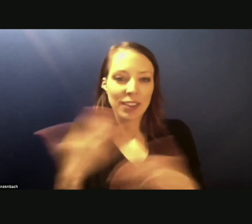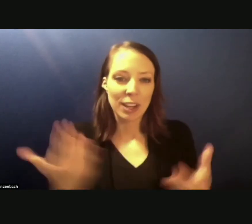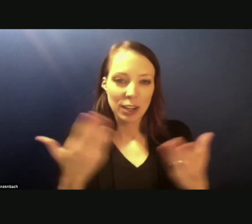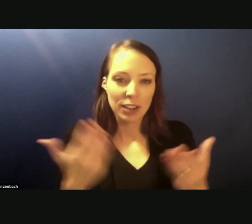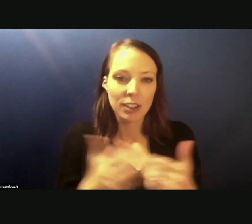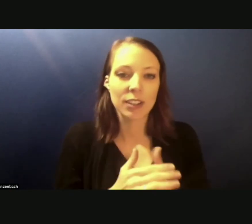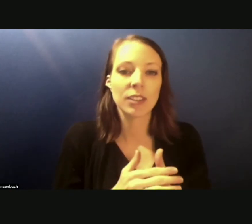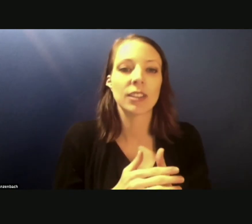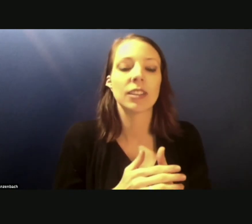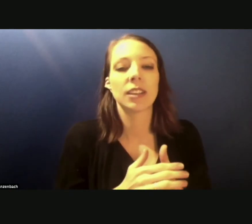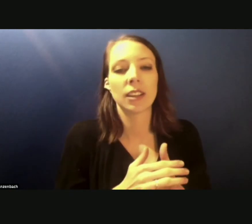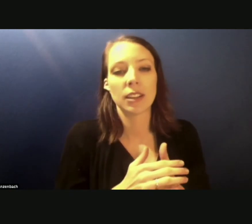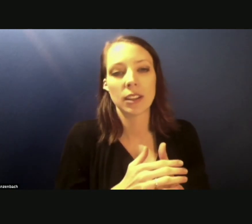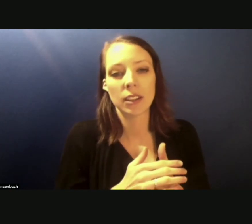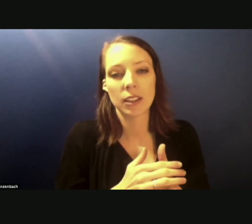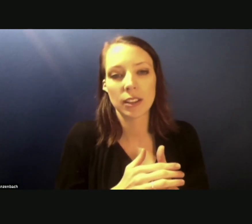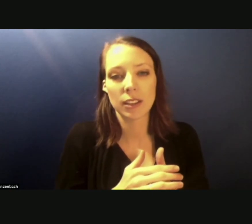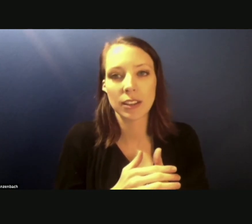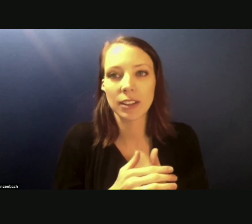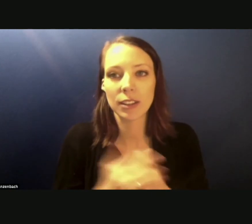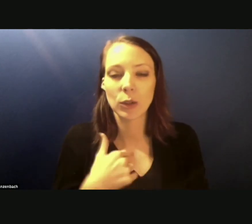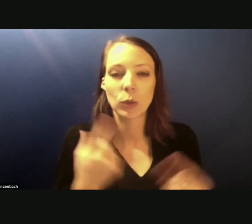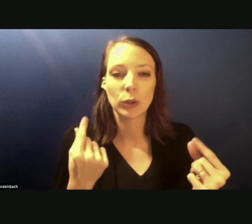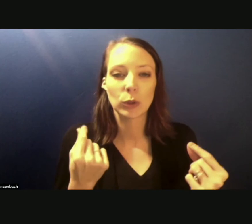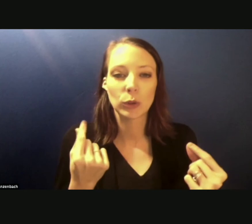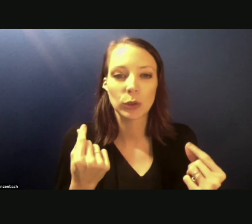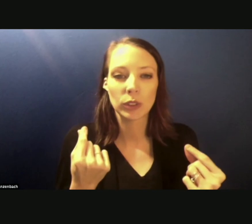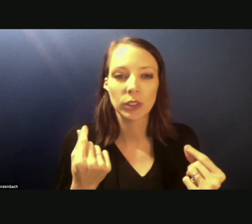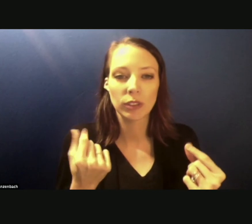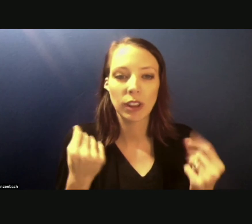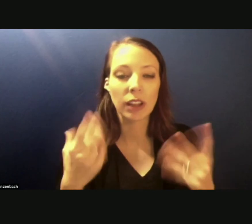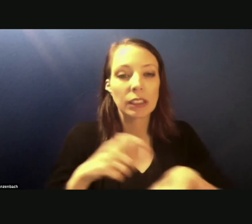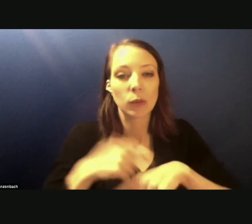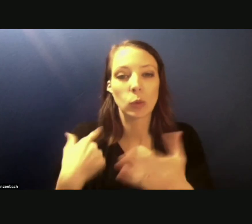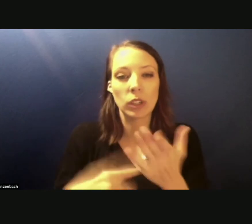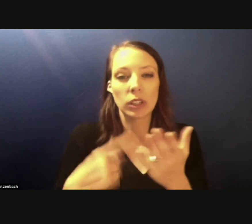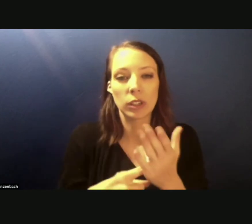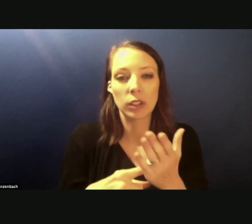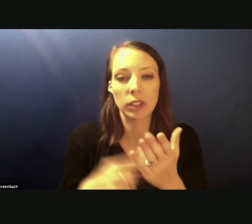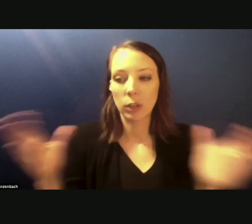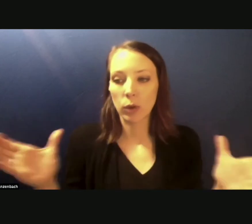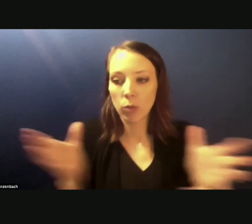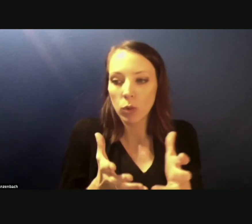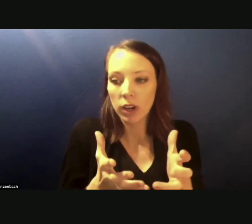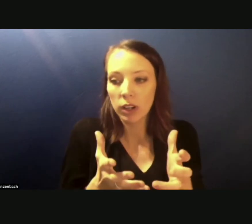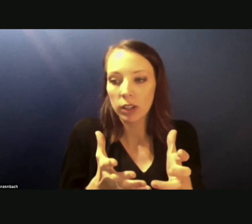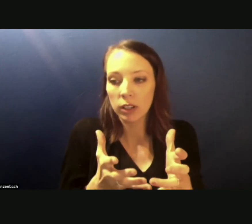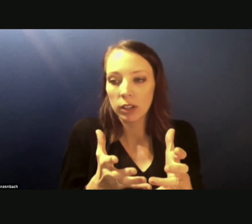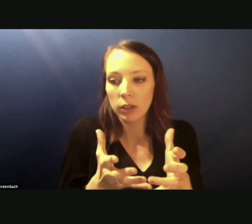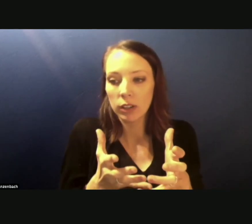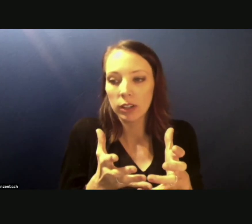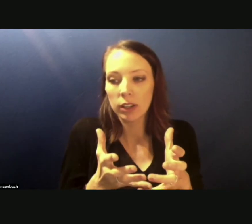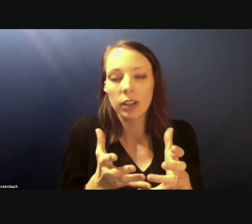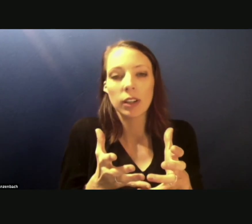native vegetables. So we do. So a lot of times when we're talking about things that we would bring to like a